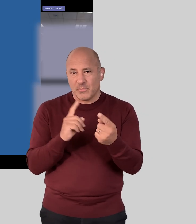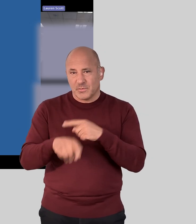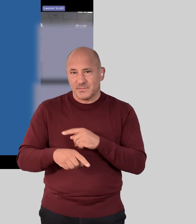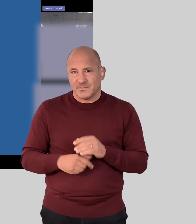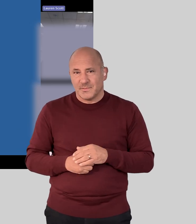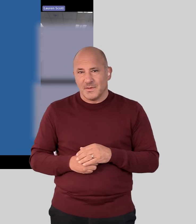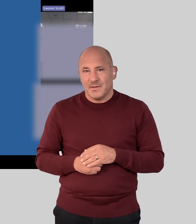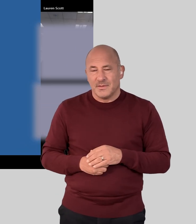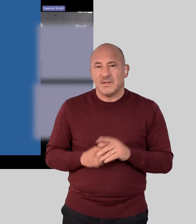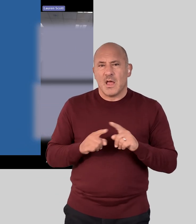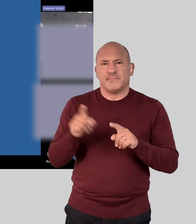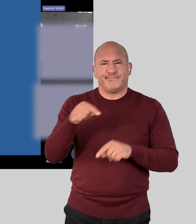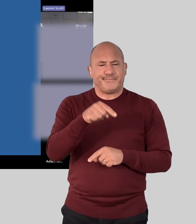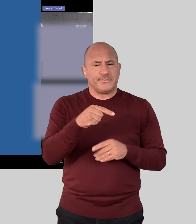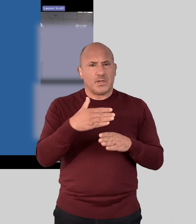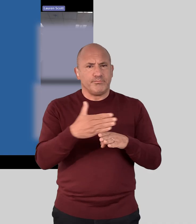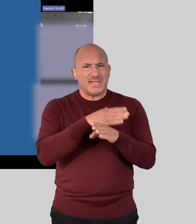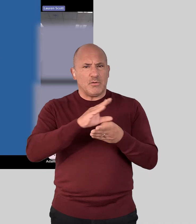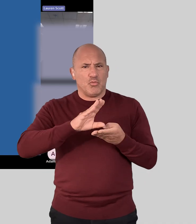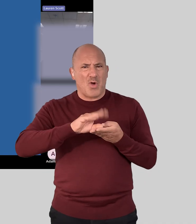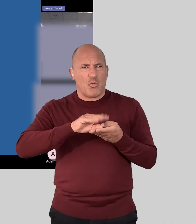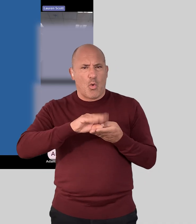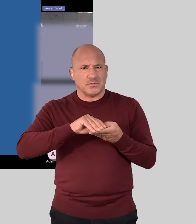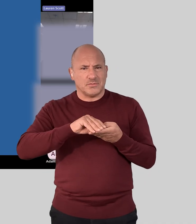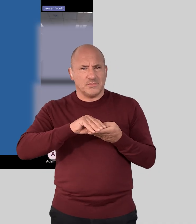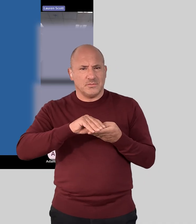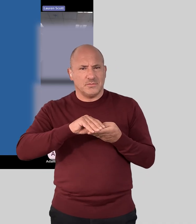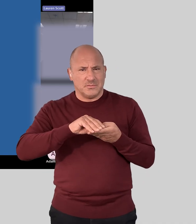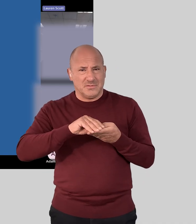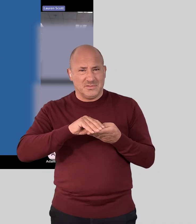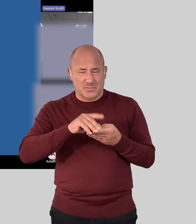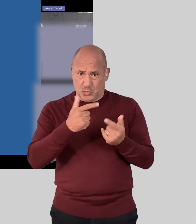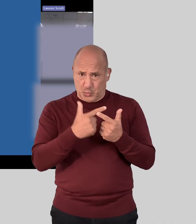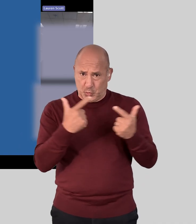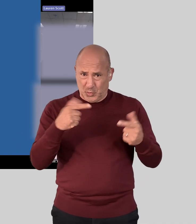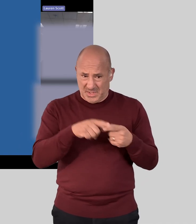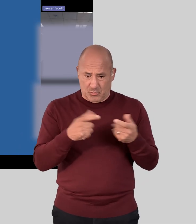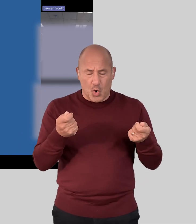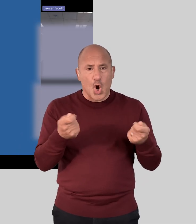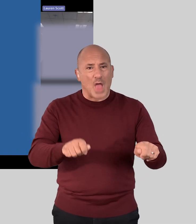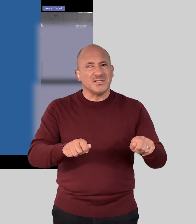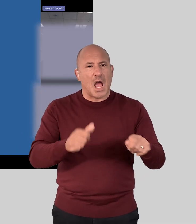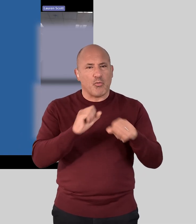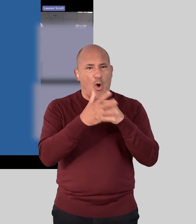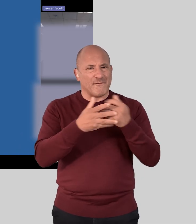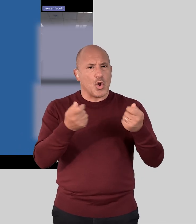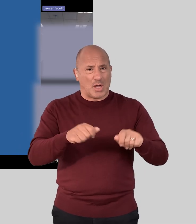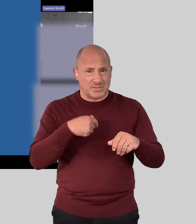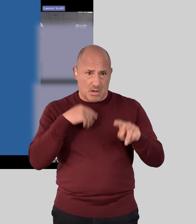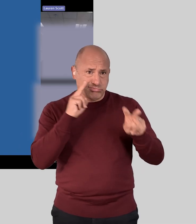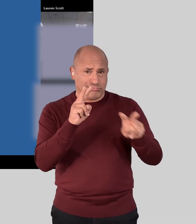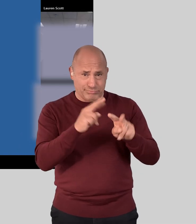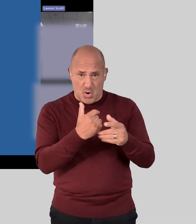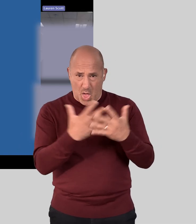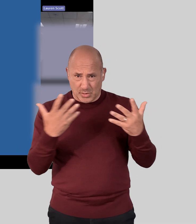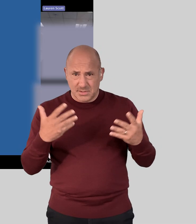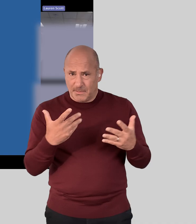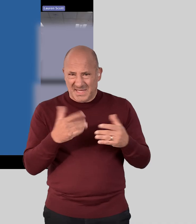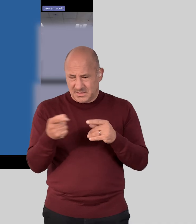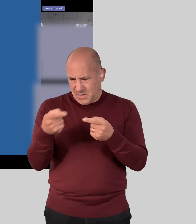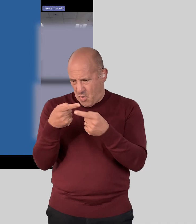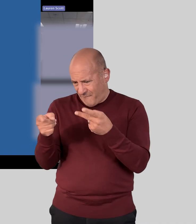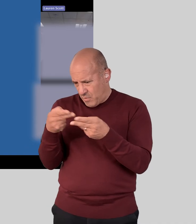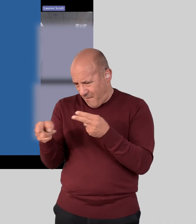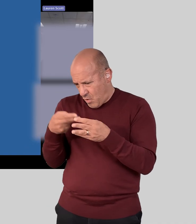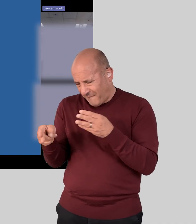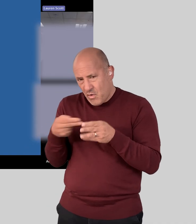when you kind of, for example, in like pre-recorded battle rounds, which is a lot of what we saw in lockdown, you